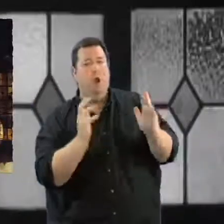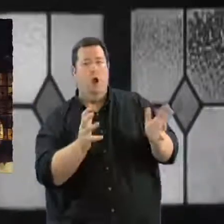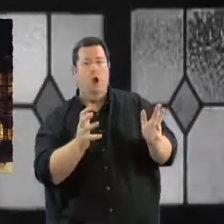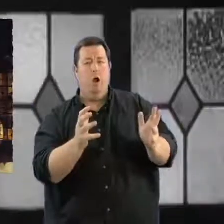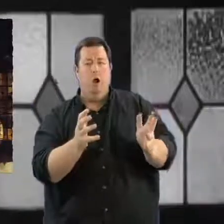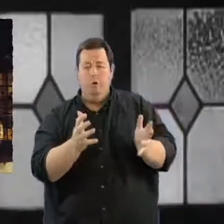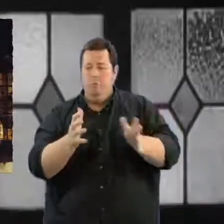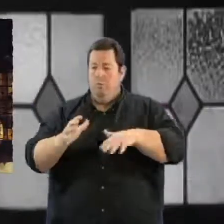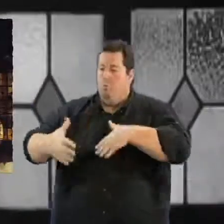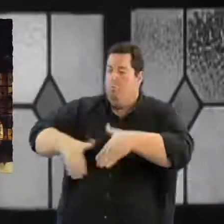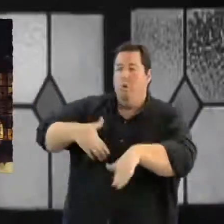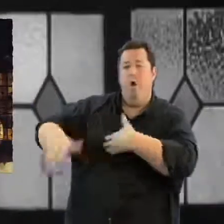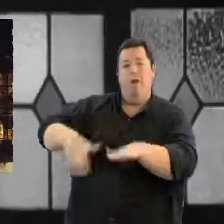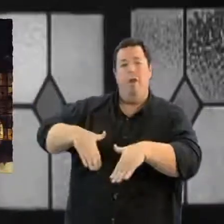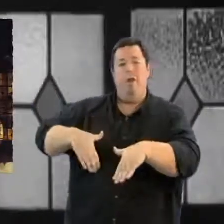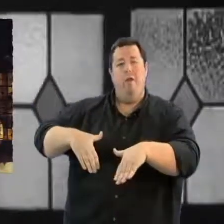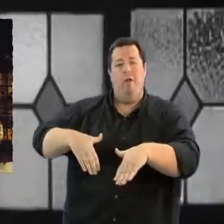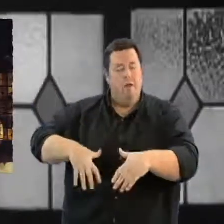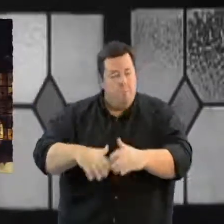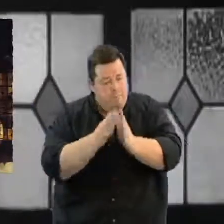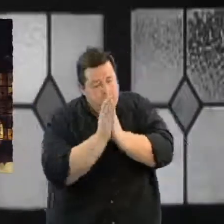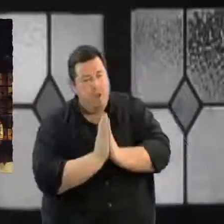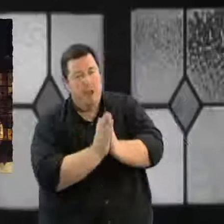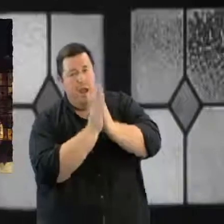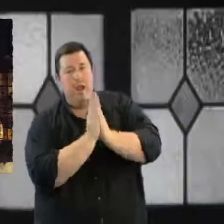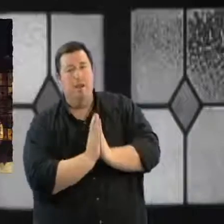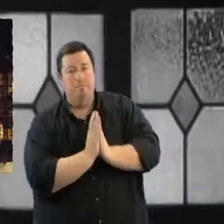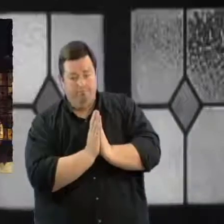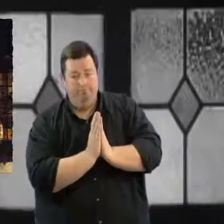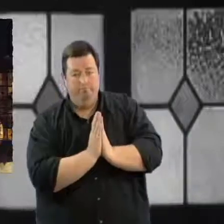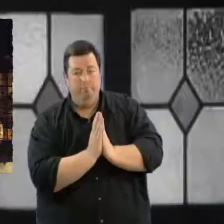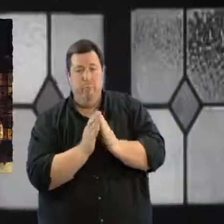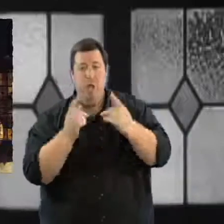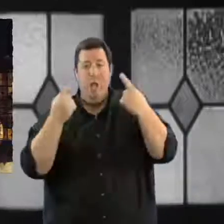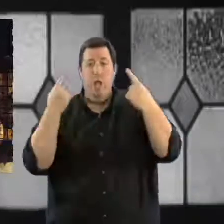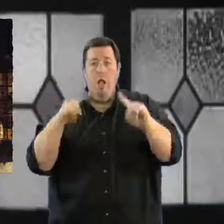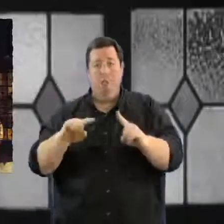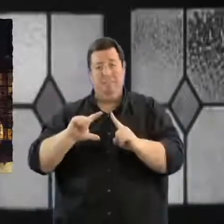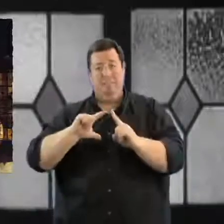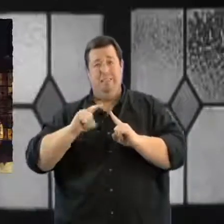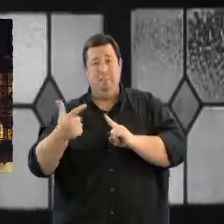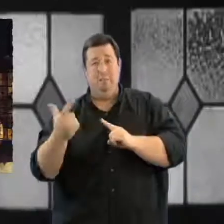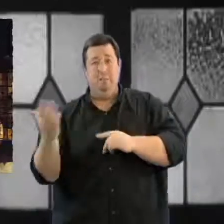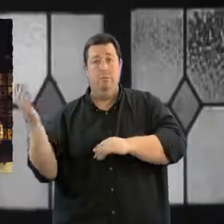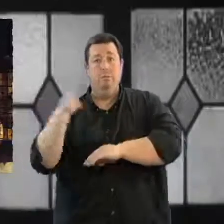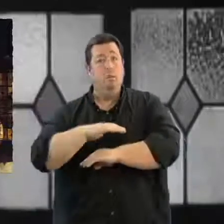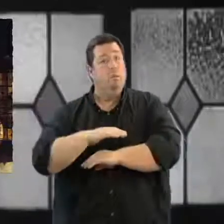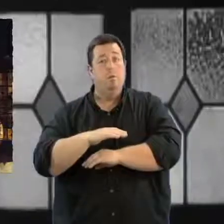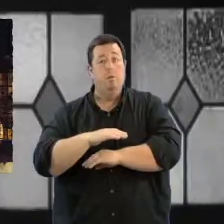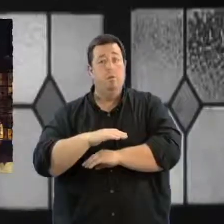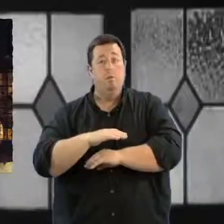He walked with them and talked with them and sang with them and prayed with them. On his second day there, he was shot.